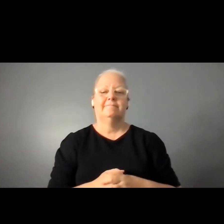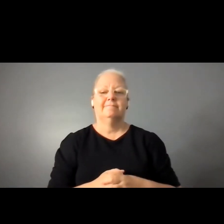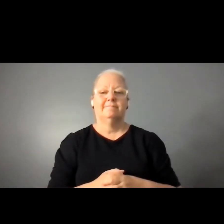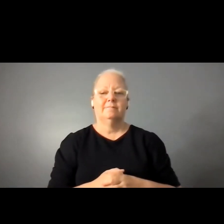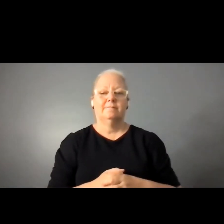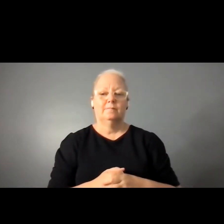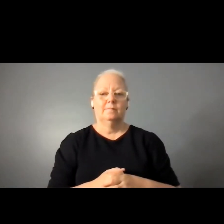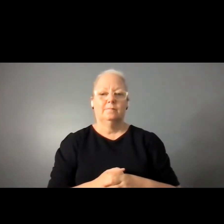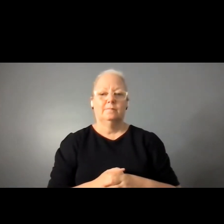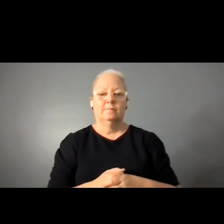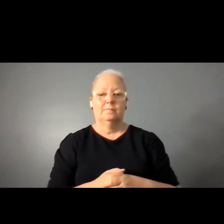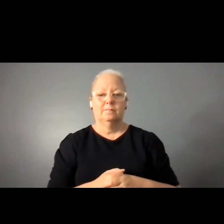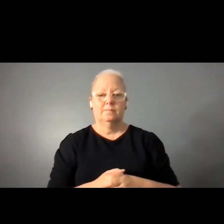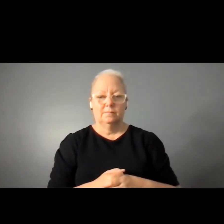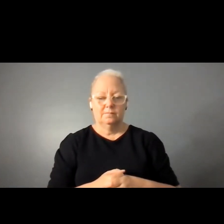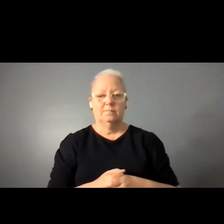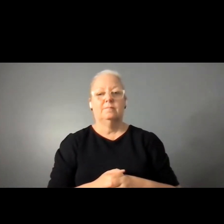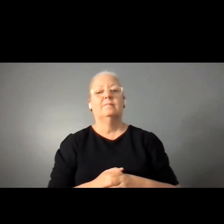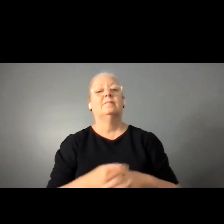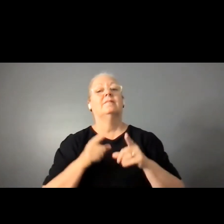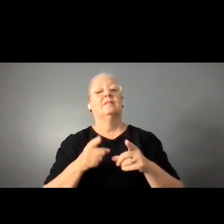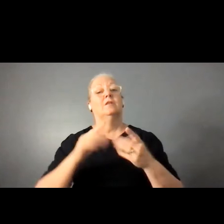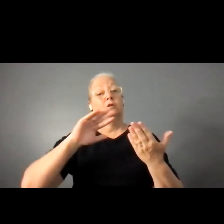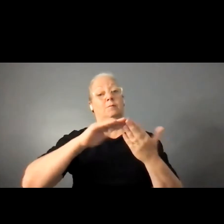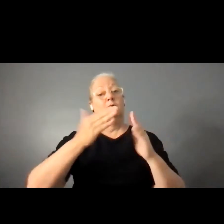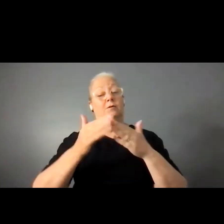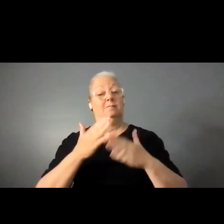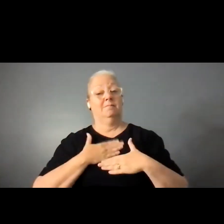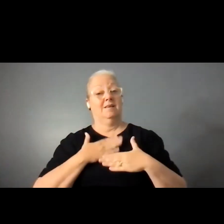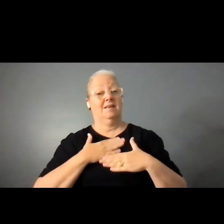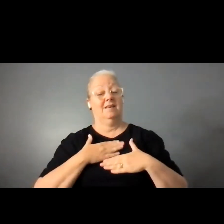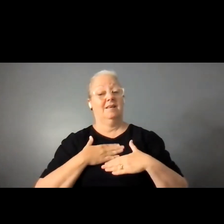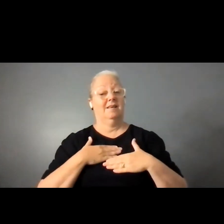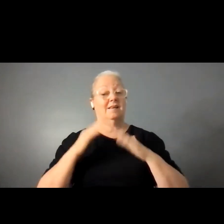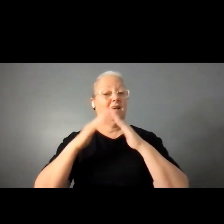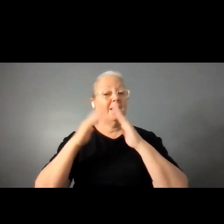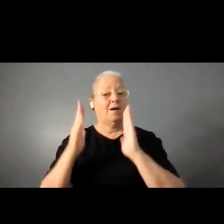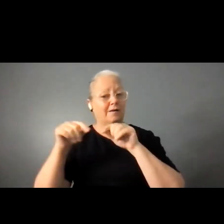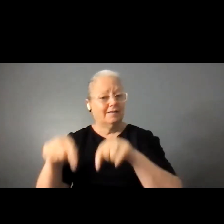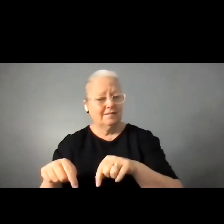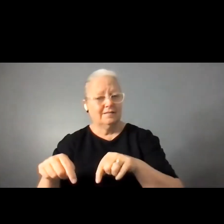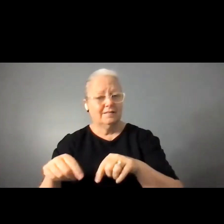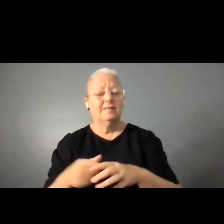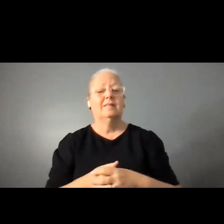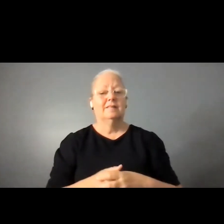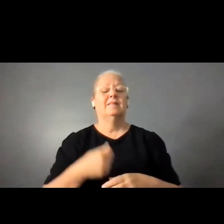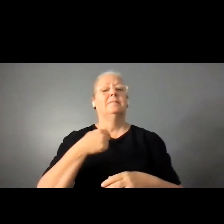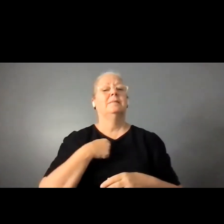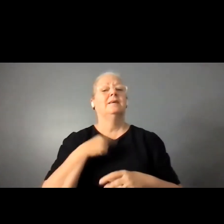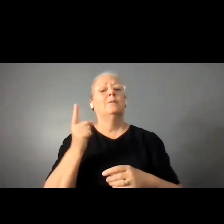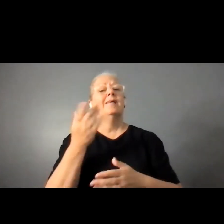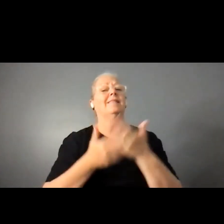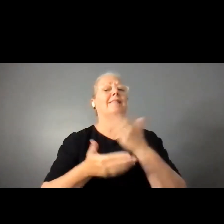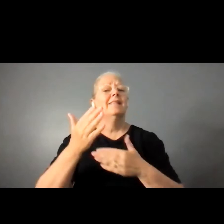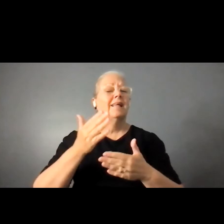So in a society, in a community that I'm living, you know, me as a Paralympic athlete, you know, every